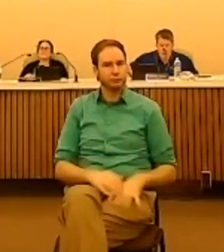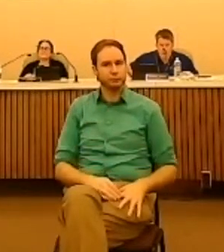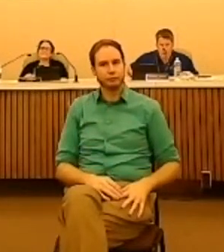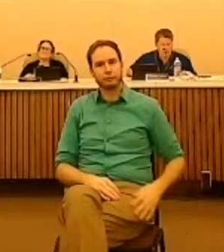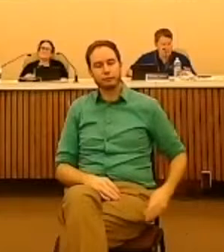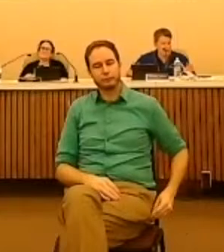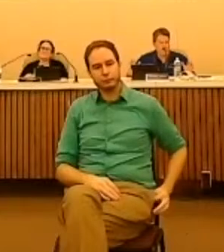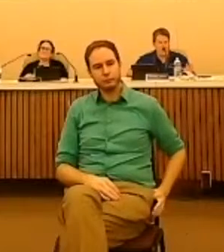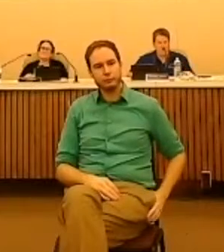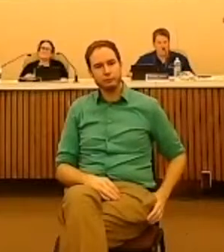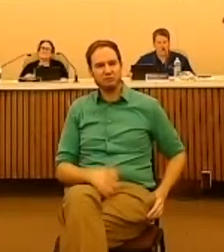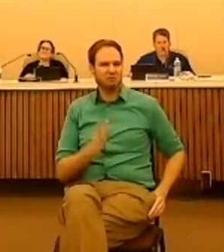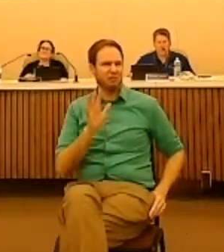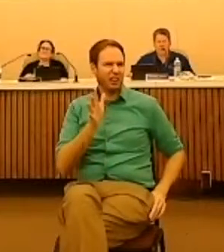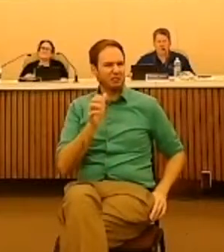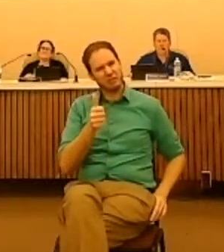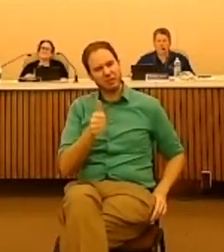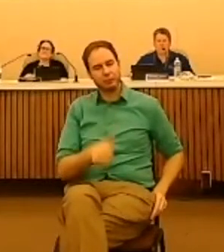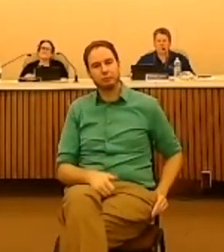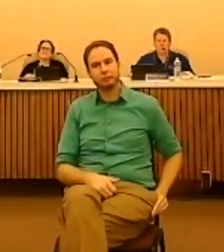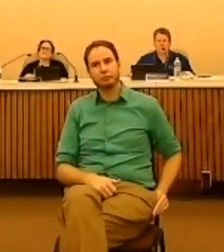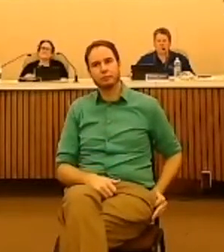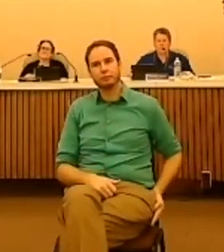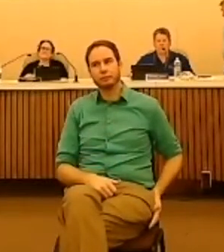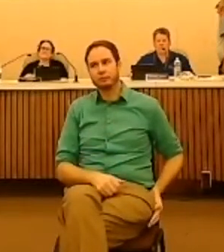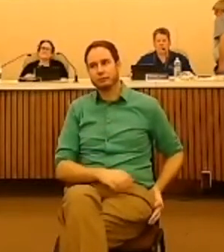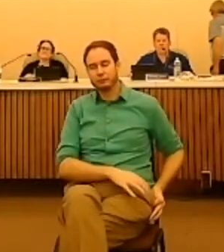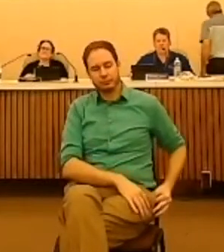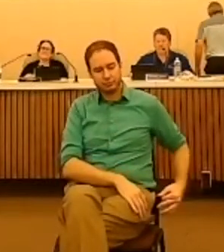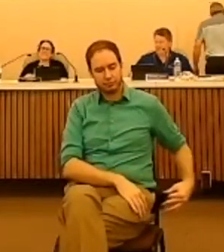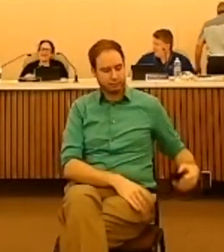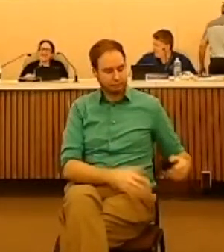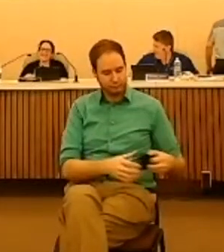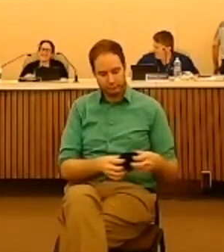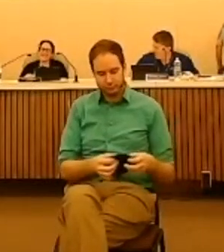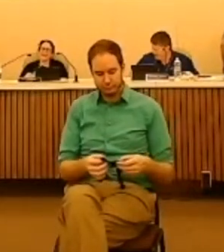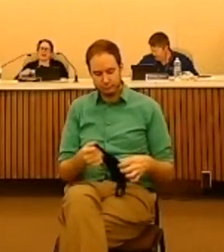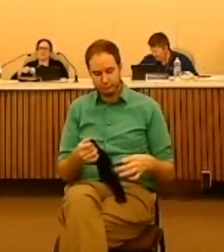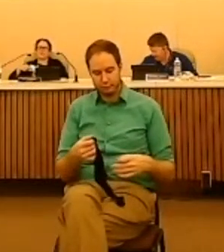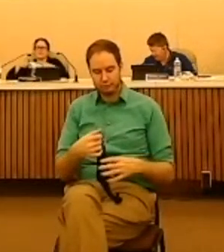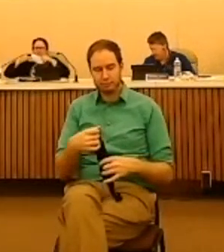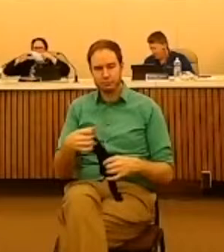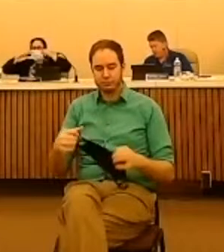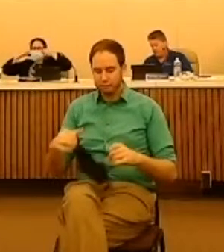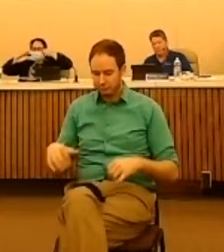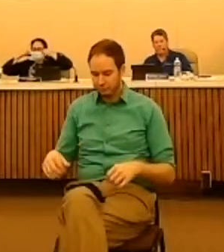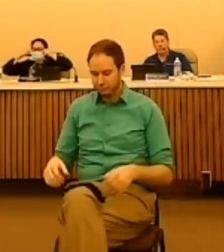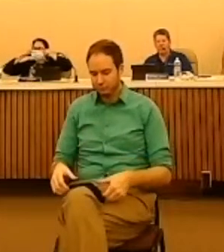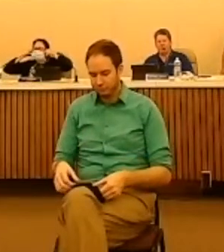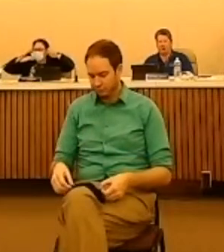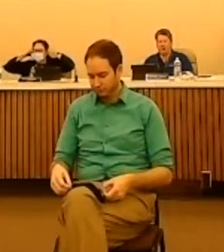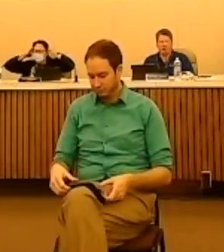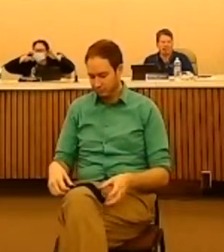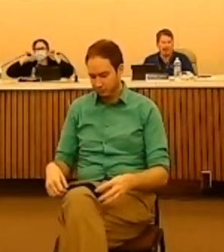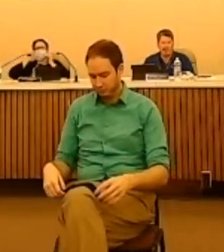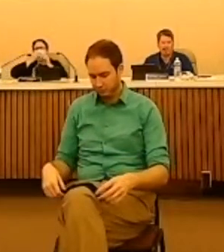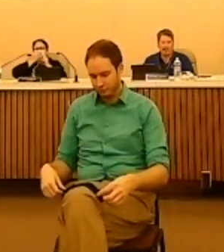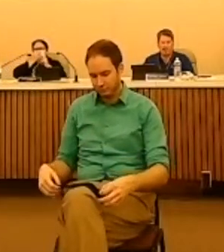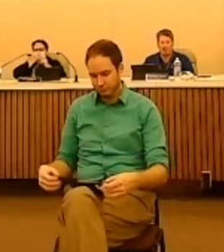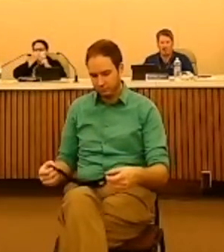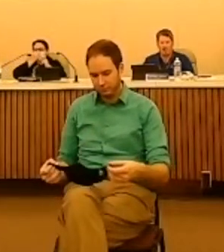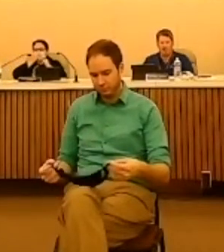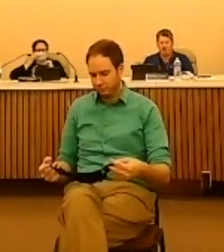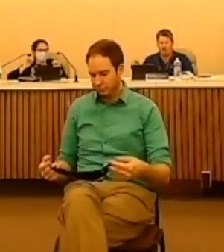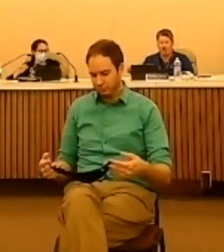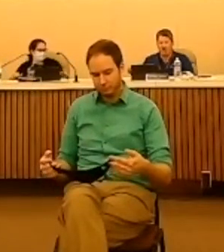everyone. I'd say 5-10 minute breaks. Thank all you Thank you. for staying so late. Have a good night. We haven't even stayed as late